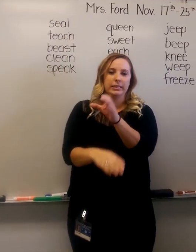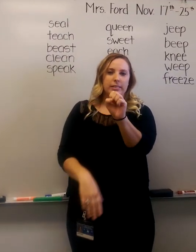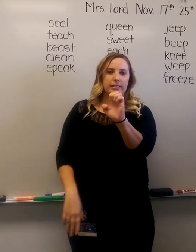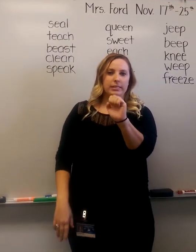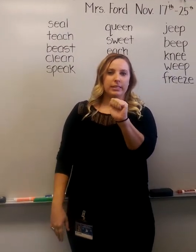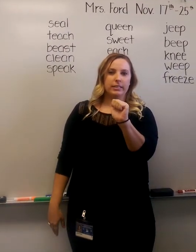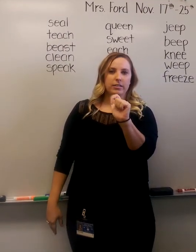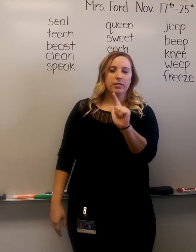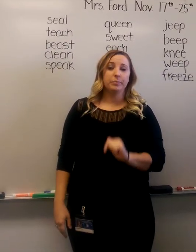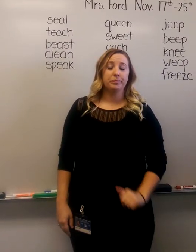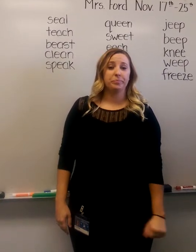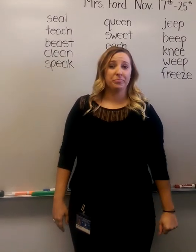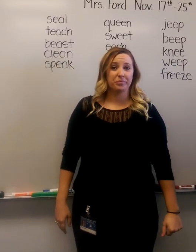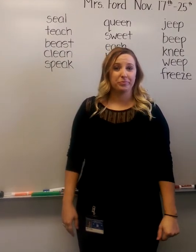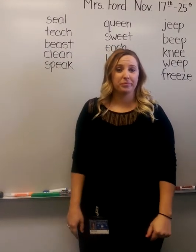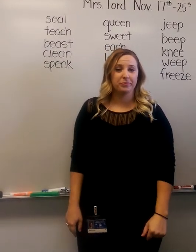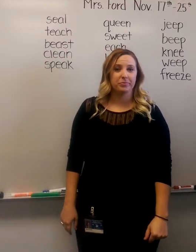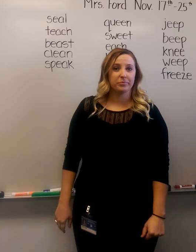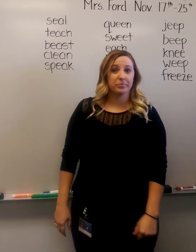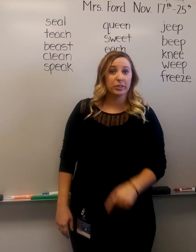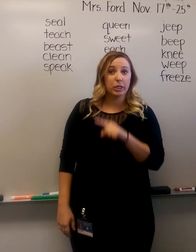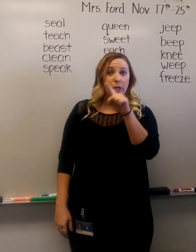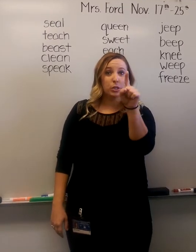I saw a baby seal at the zoo.